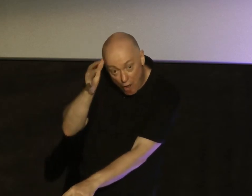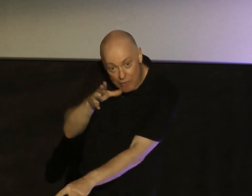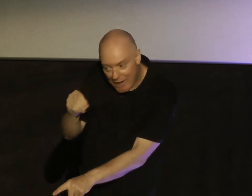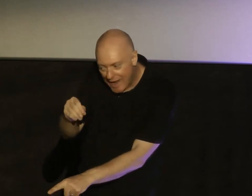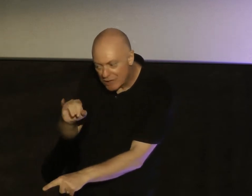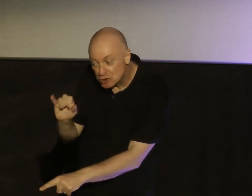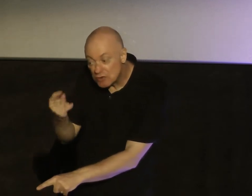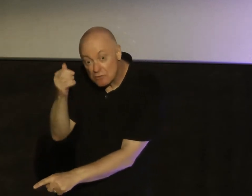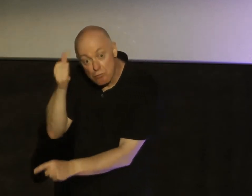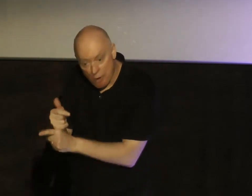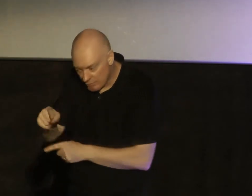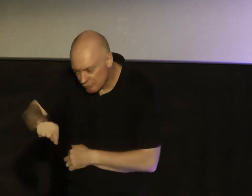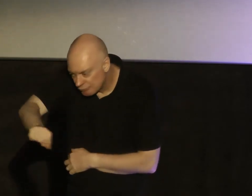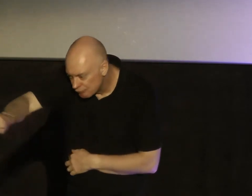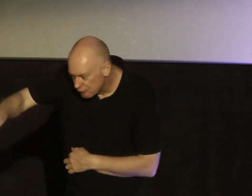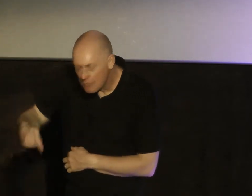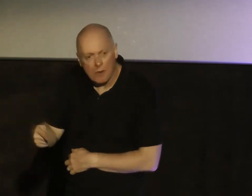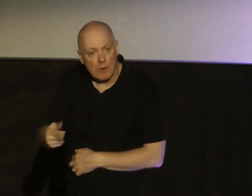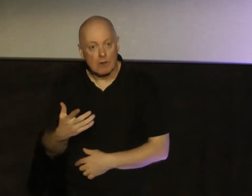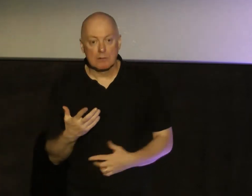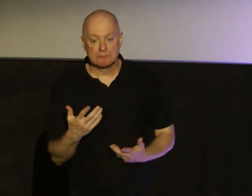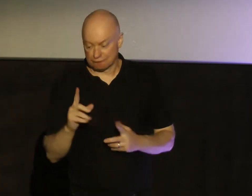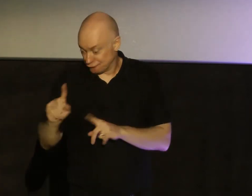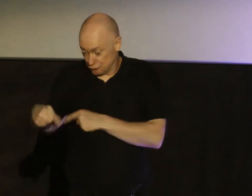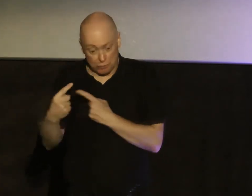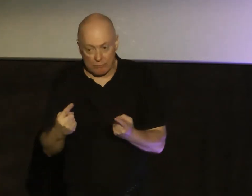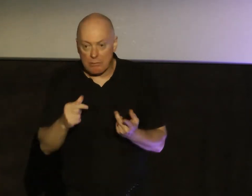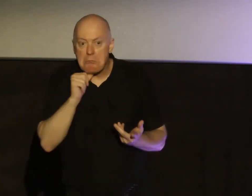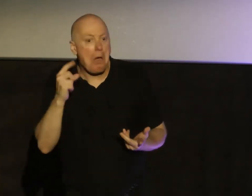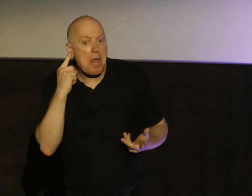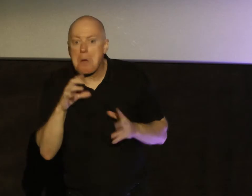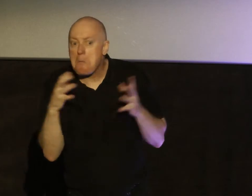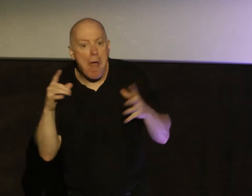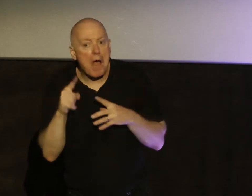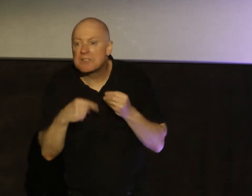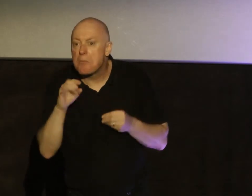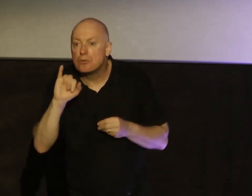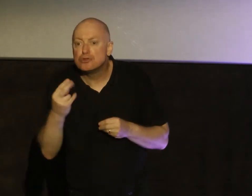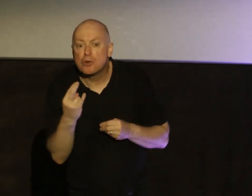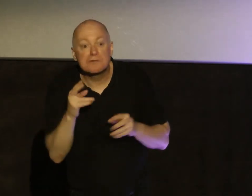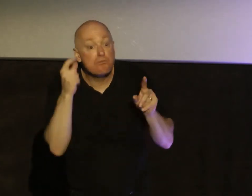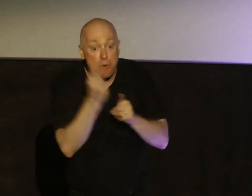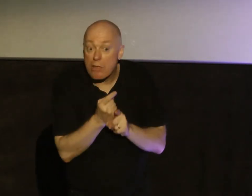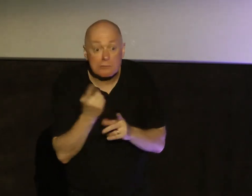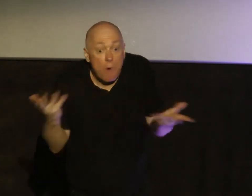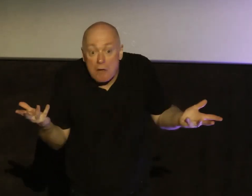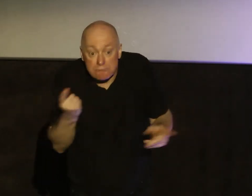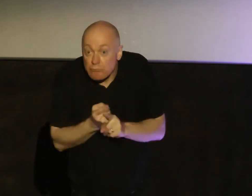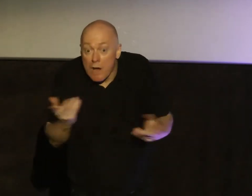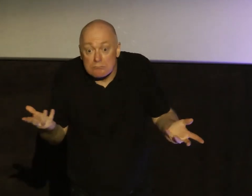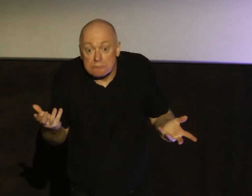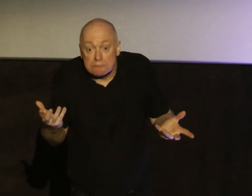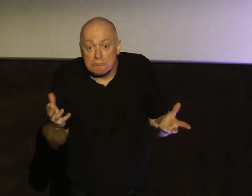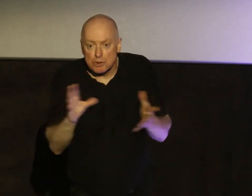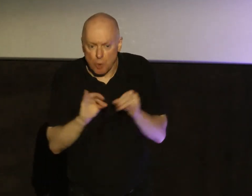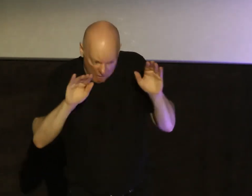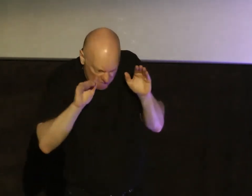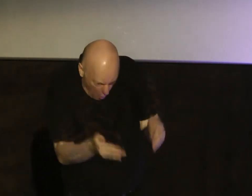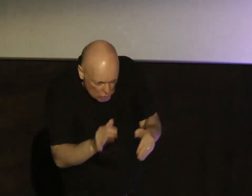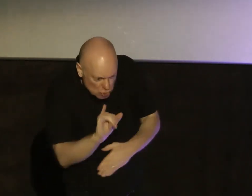brothers specifically. Up until now, we haven't heard much about Joseph's brothers. The story has been centered on Joseph.